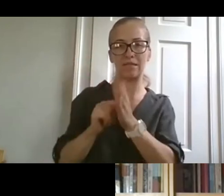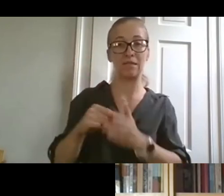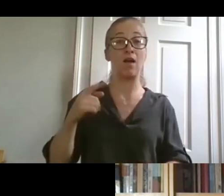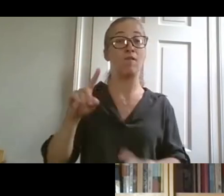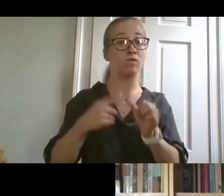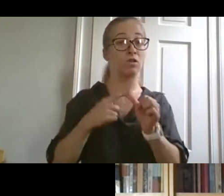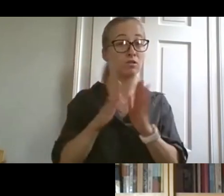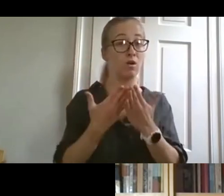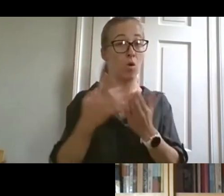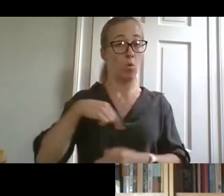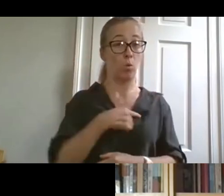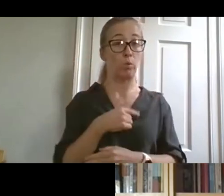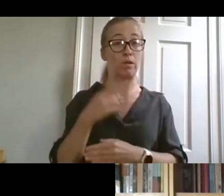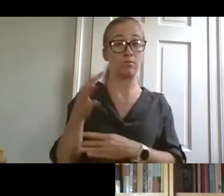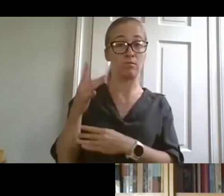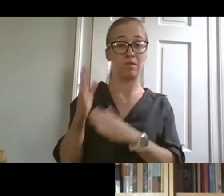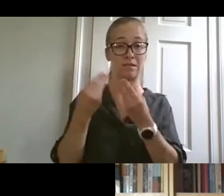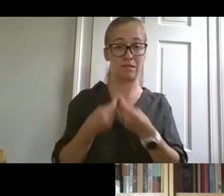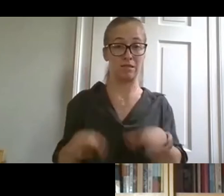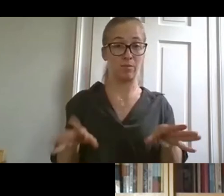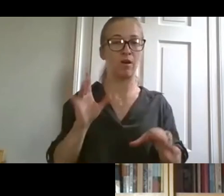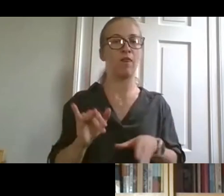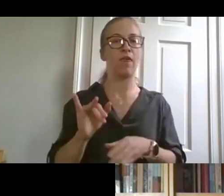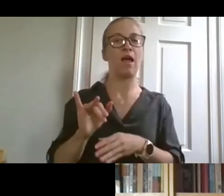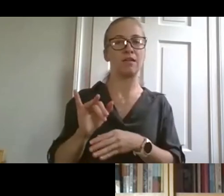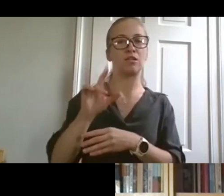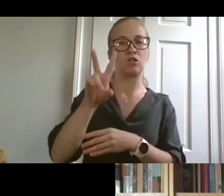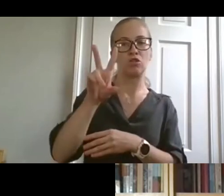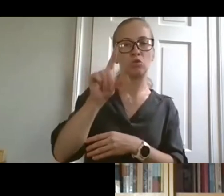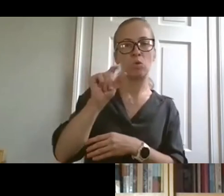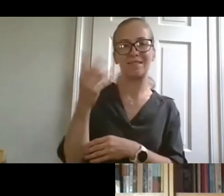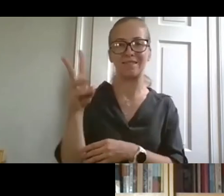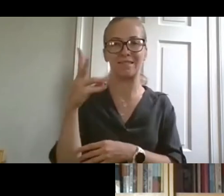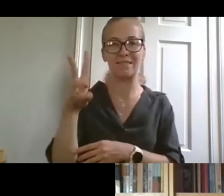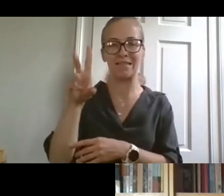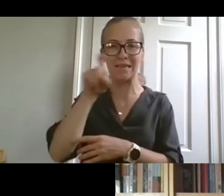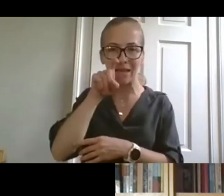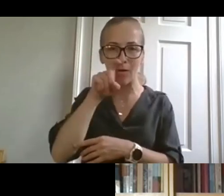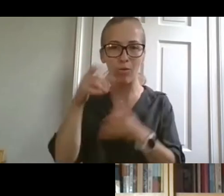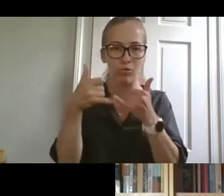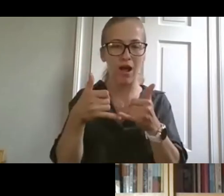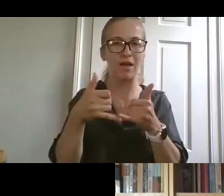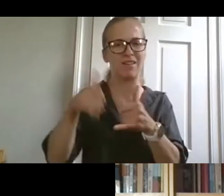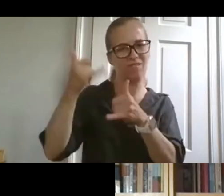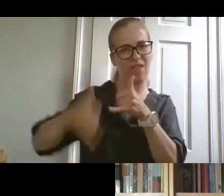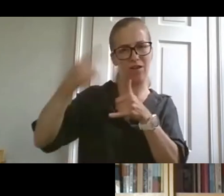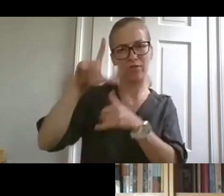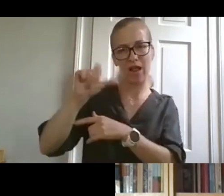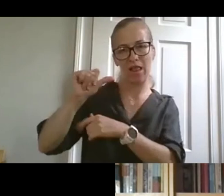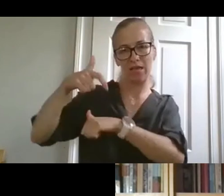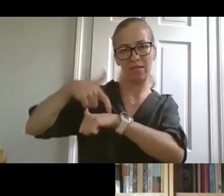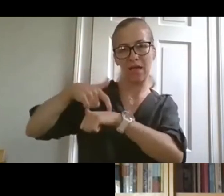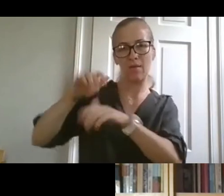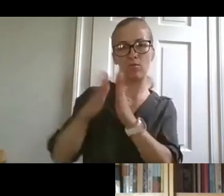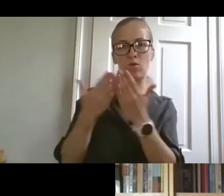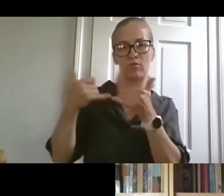Disappear, received the 2017 Sammy Rohr Prize, the 2016 Brooklyn Eagles Prize, and was a finalist for the LA Times Book